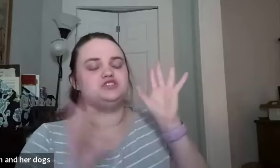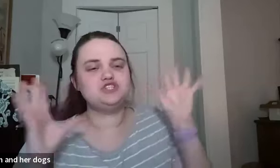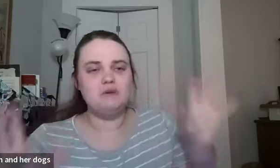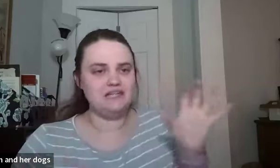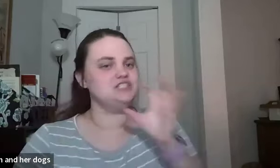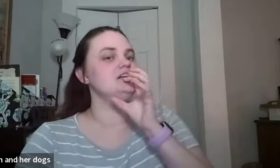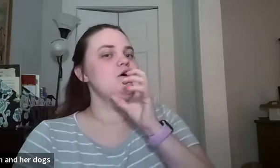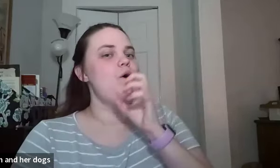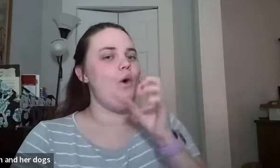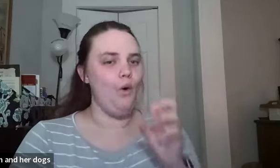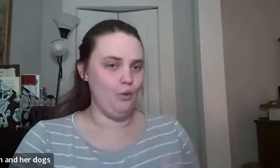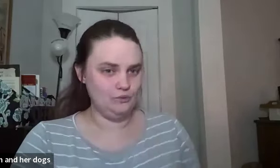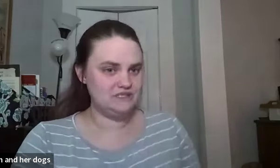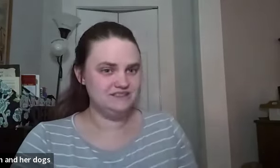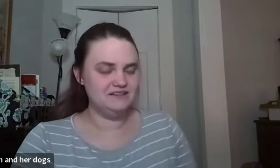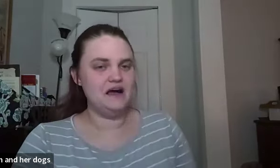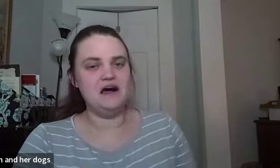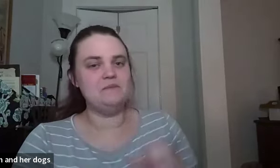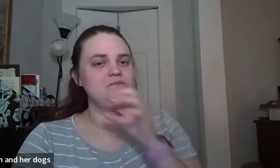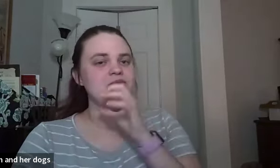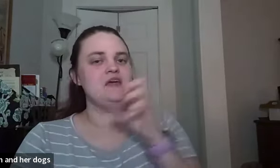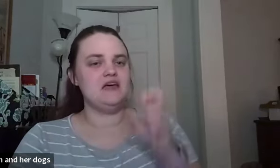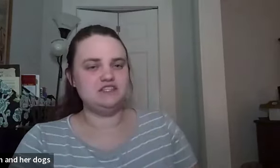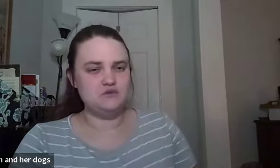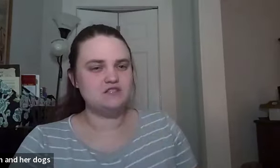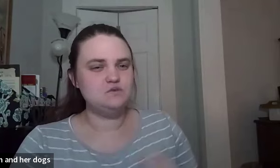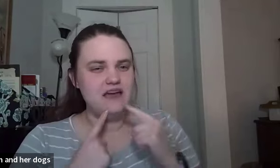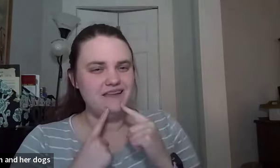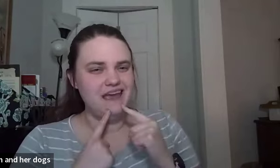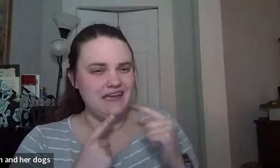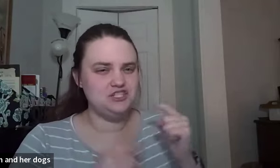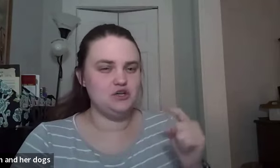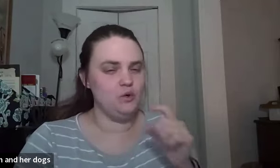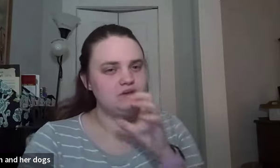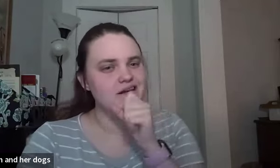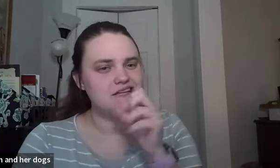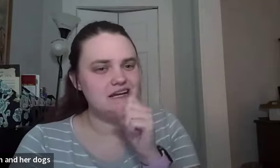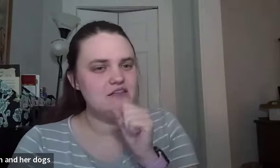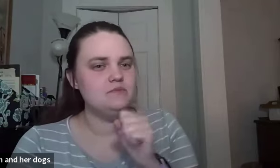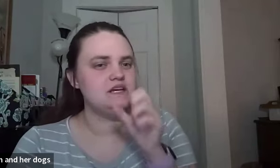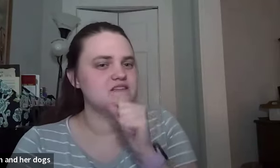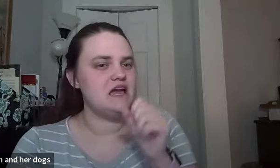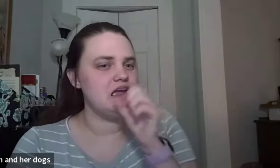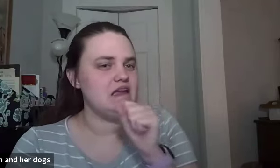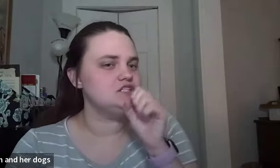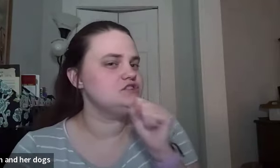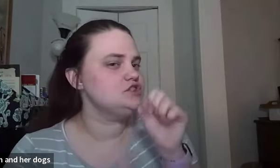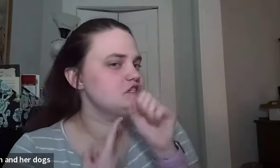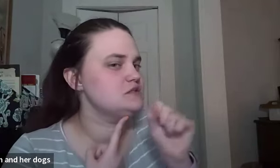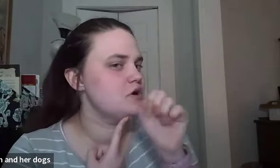just so ancient. Old. And so that's where that like age and old kind of tie together, because age is just a small